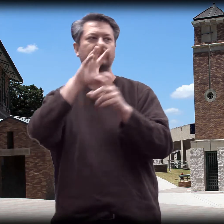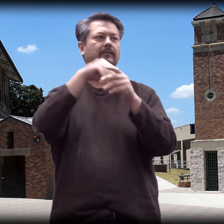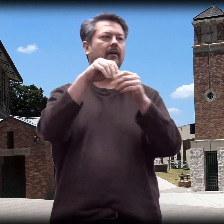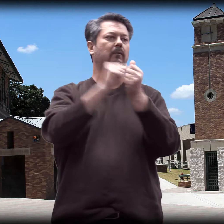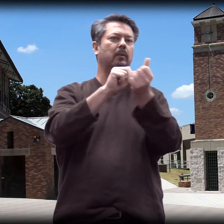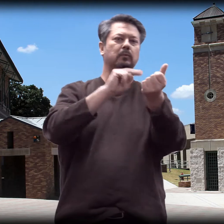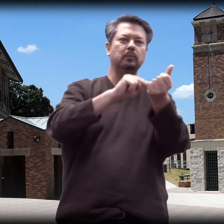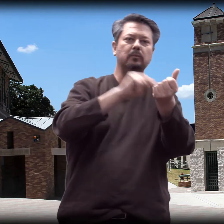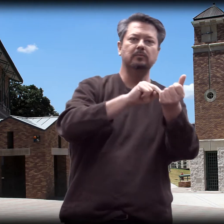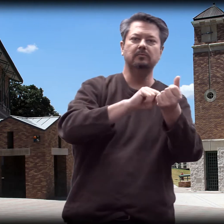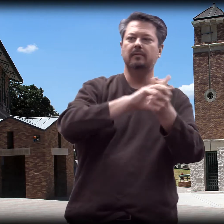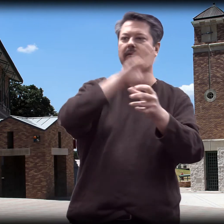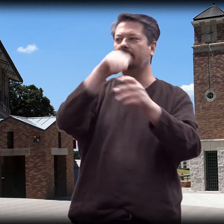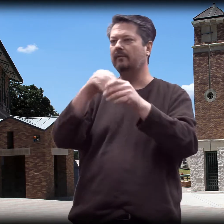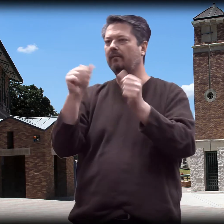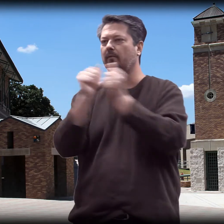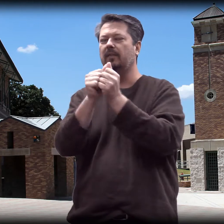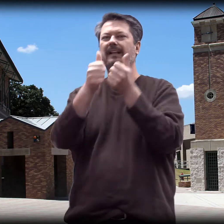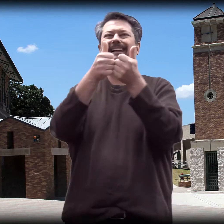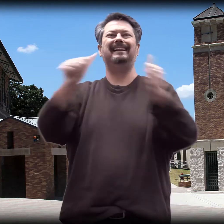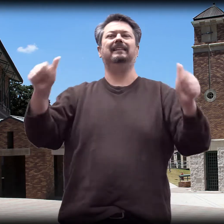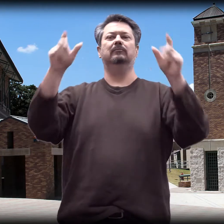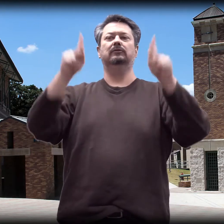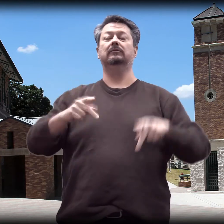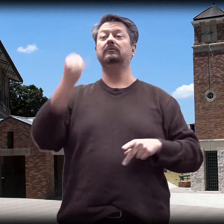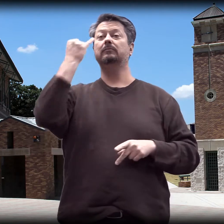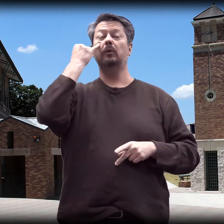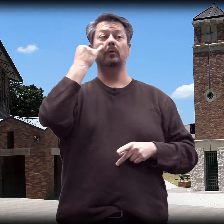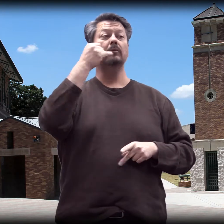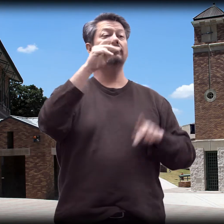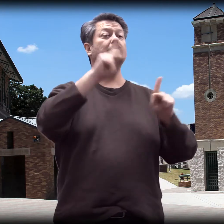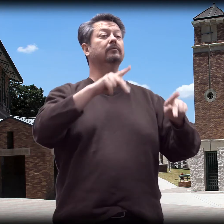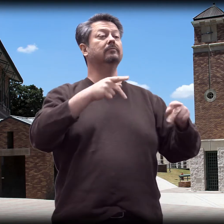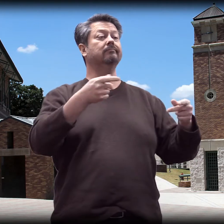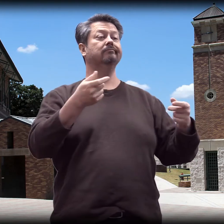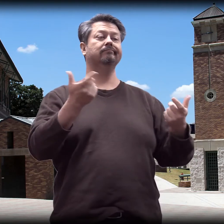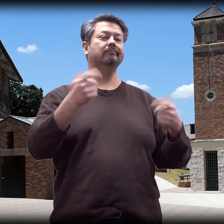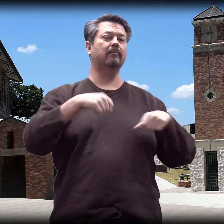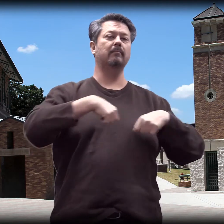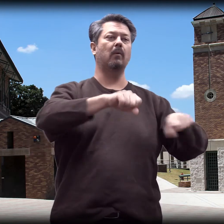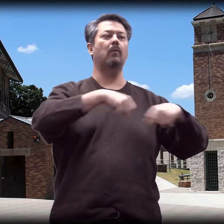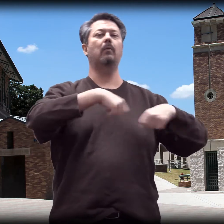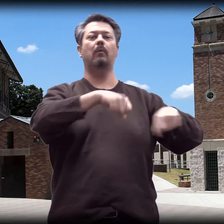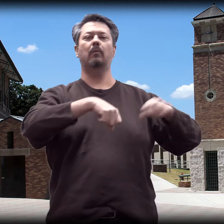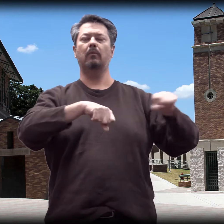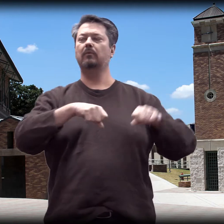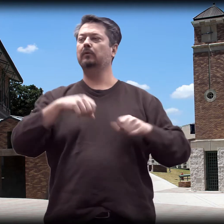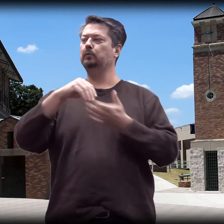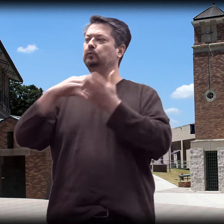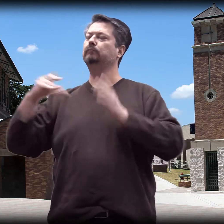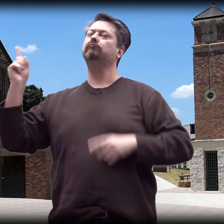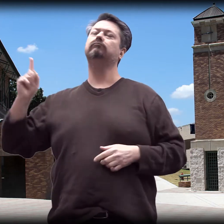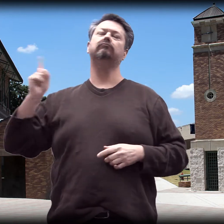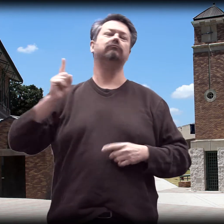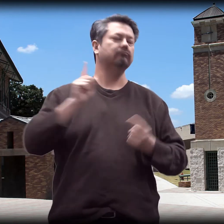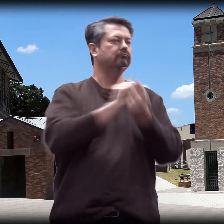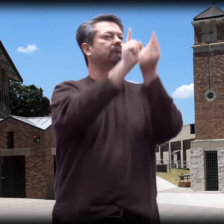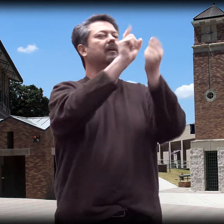to a cafeteria person or a nursing person. Any person on our campus that a student comes across, the person mowing the lawn, they can